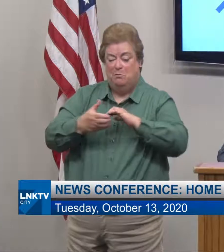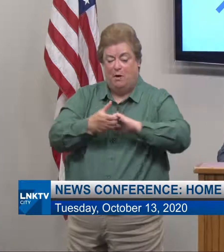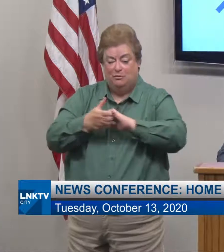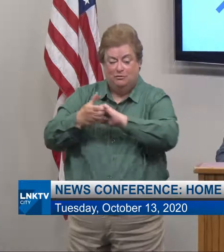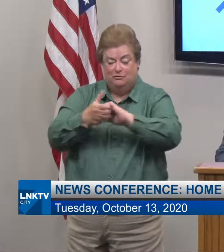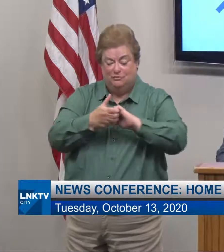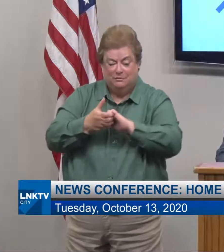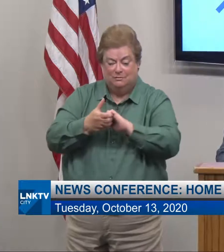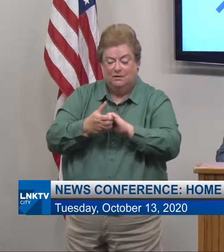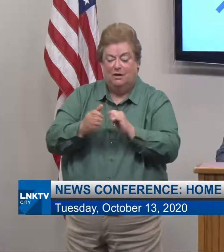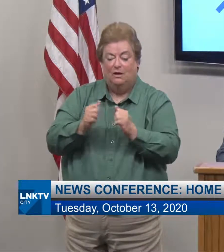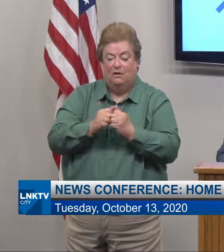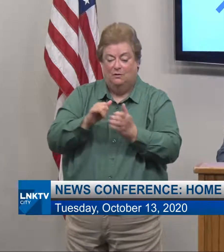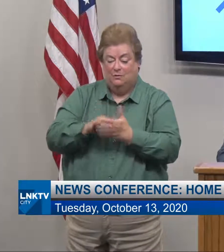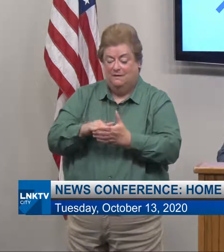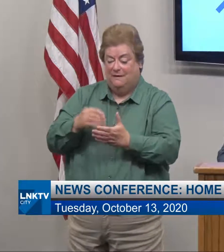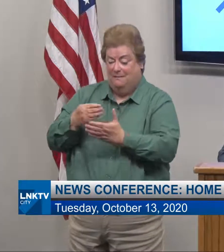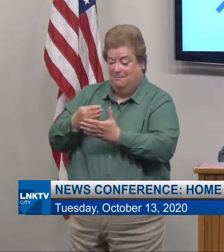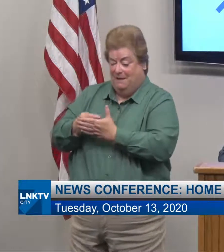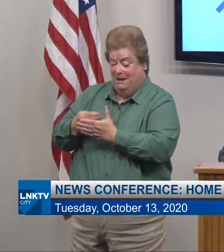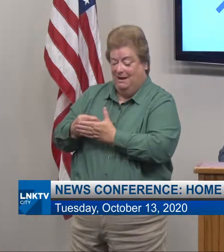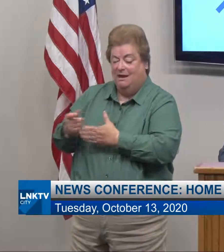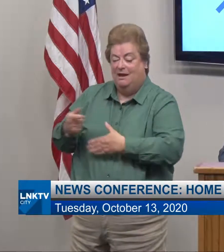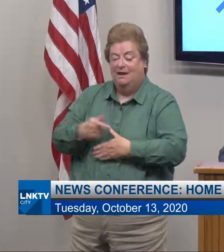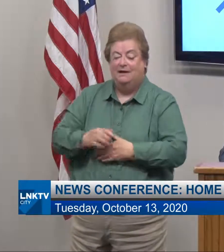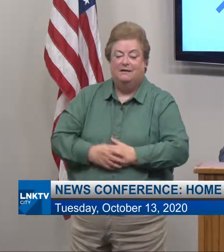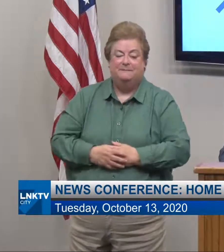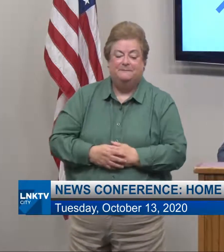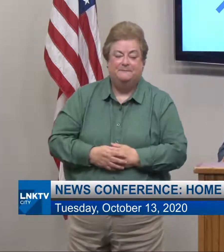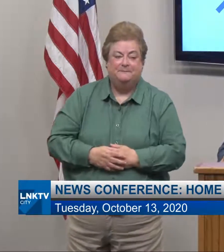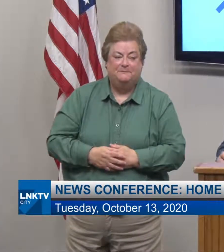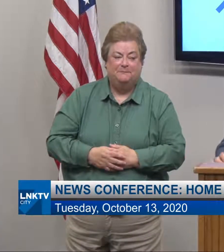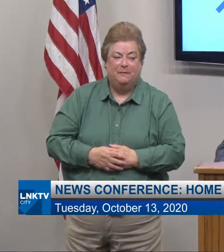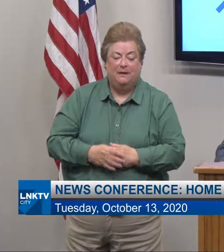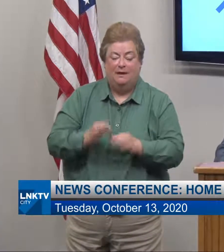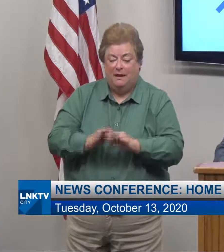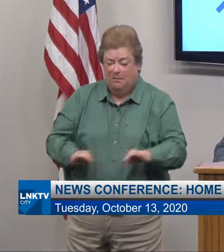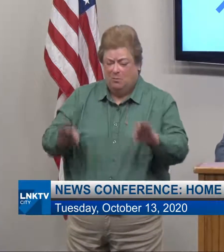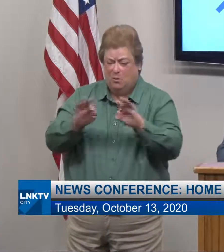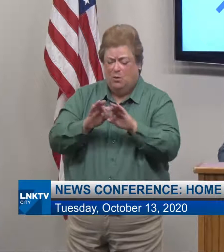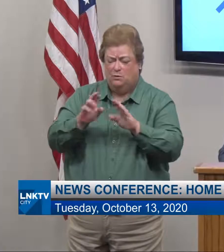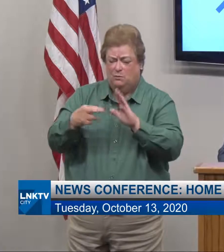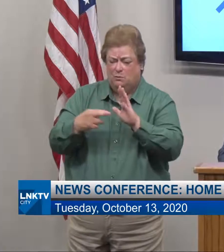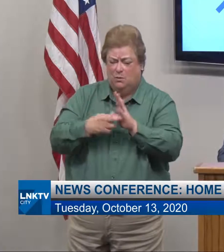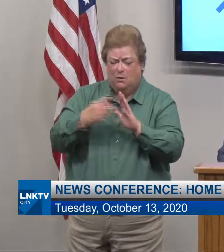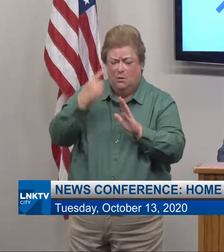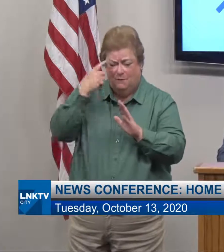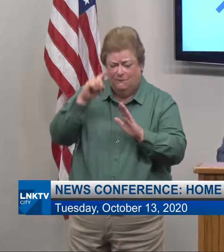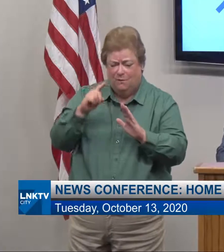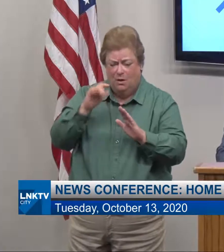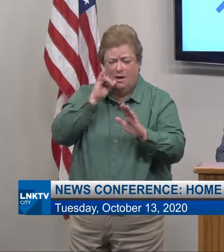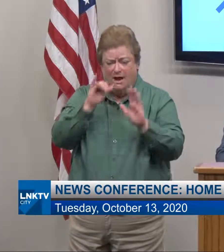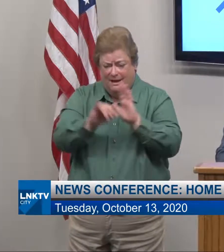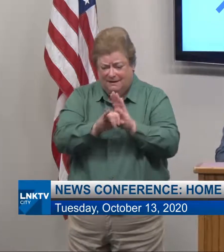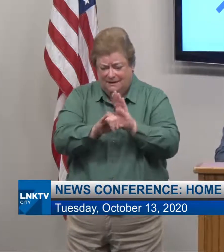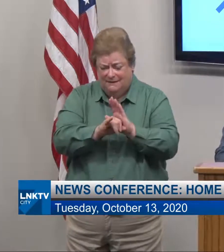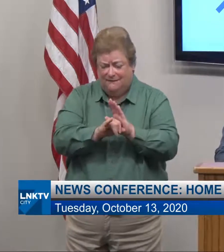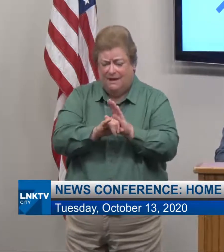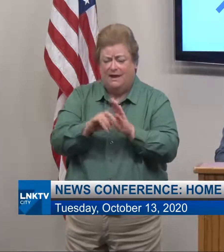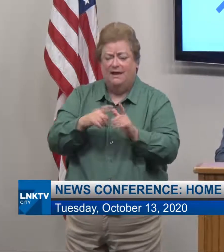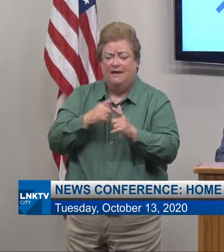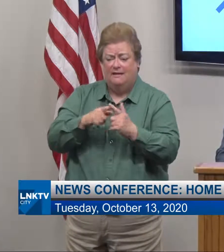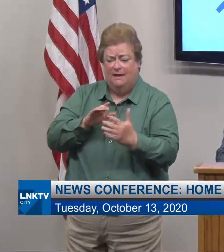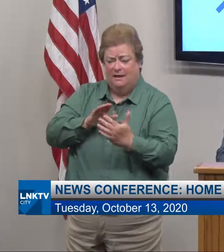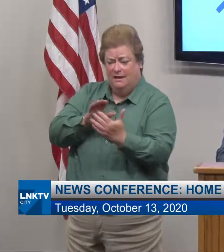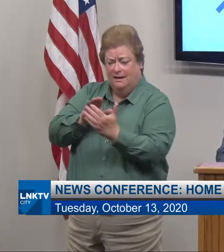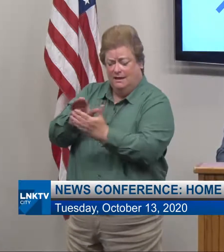outcomes with the help of our grantees and our partners. HUD has an important role to play in the connection between identifying and addressing